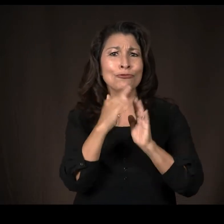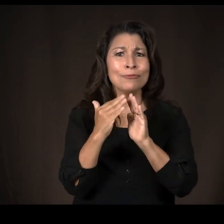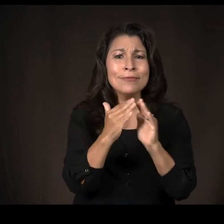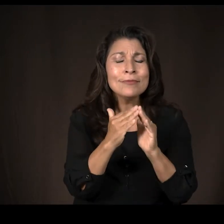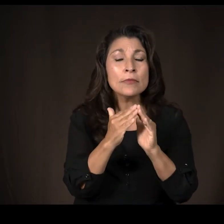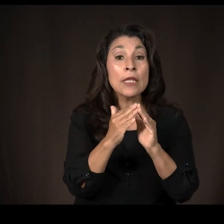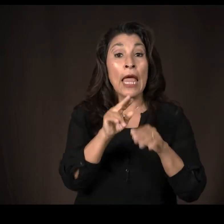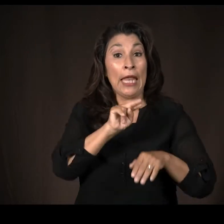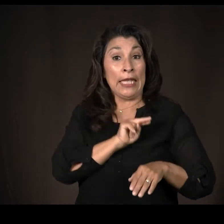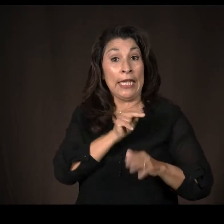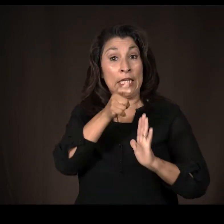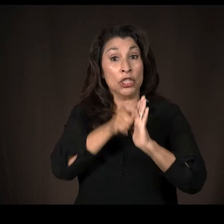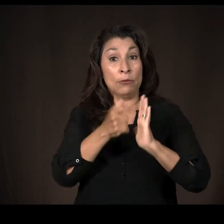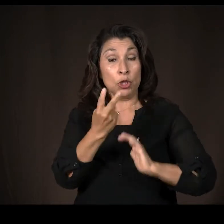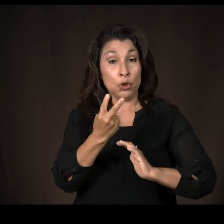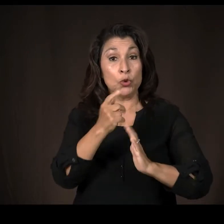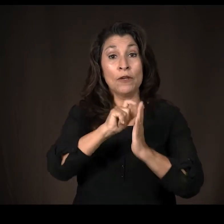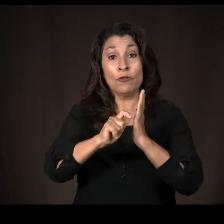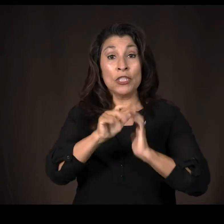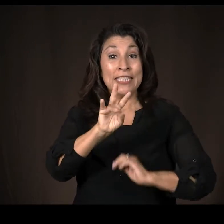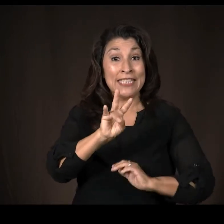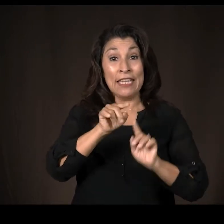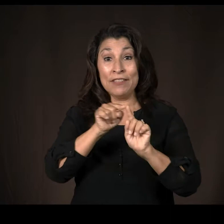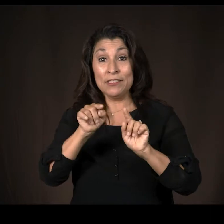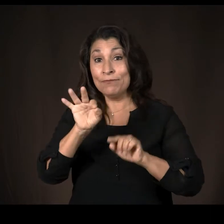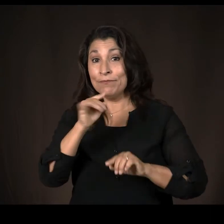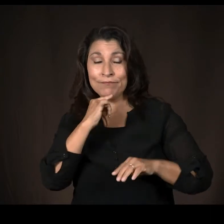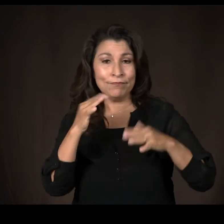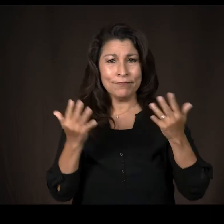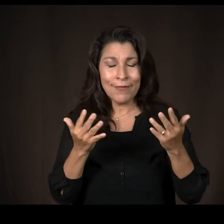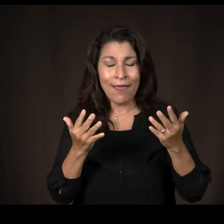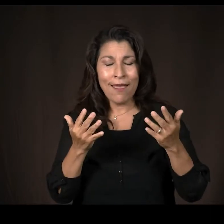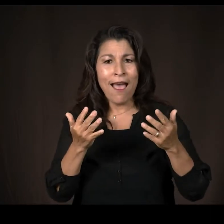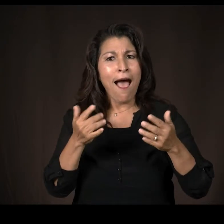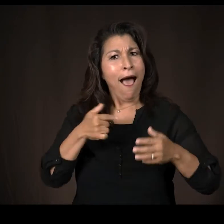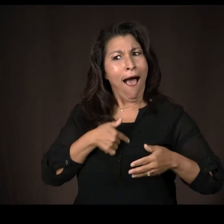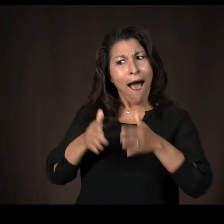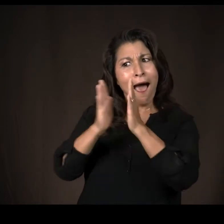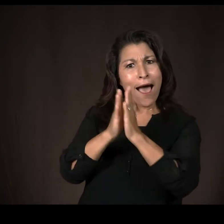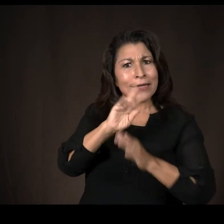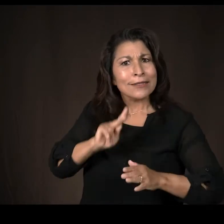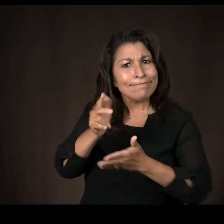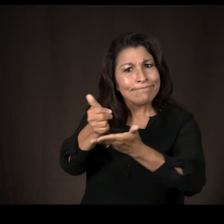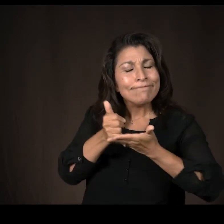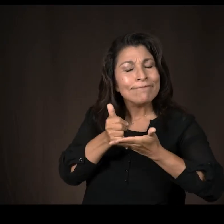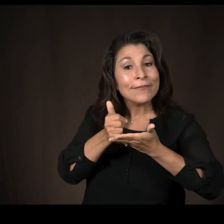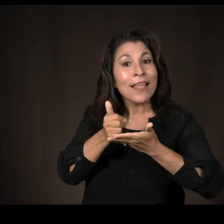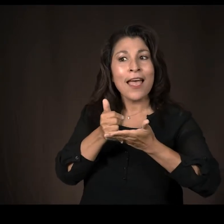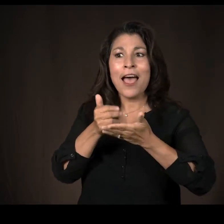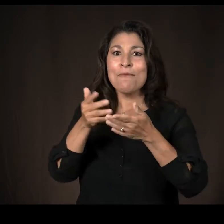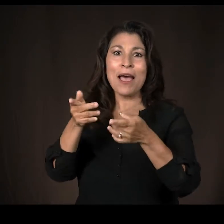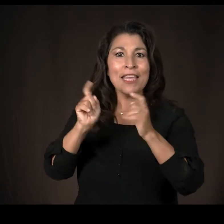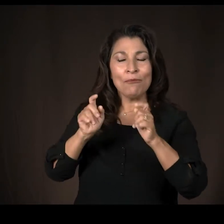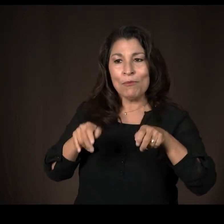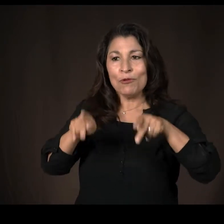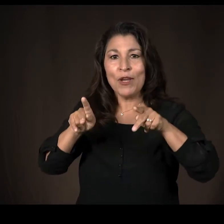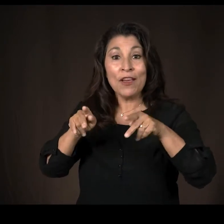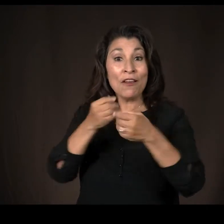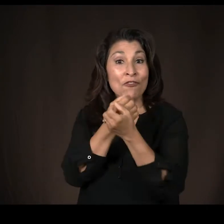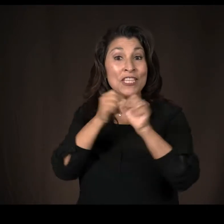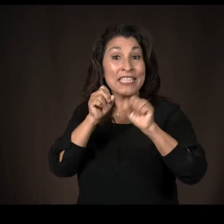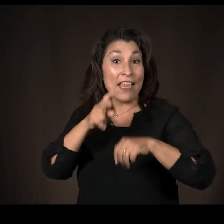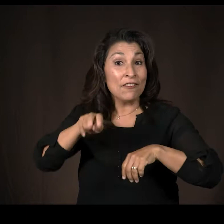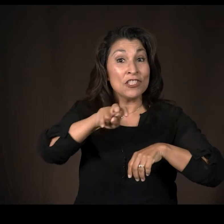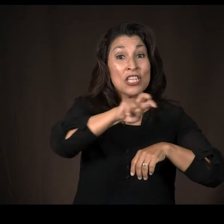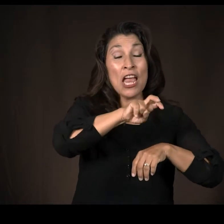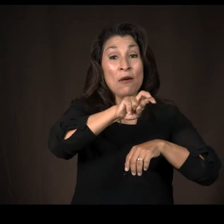Jerusalem. Nehemiah chapter 2, verses 7 to 9 says this: "I asked the king to help me by giving me permits for